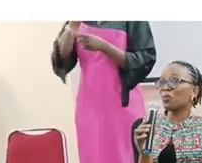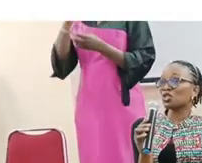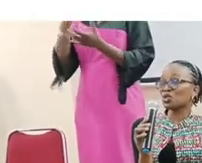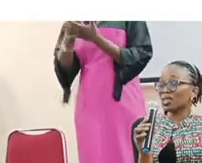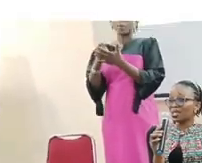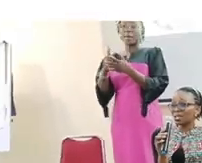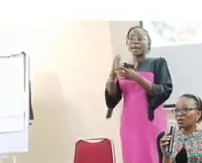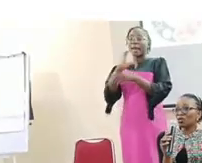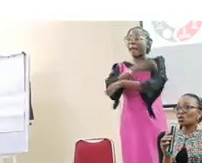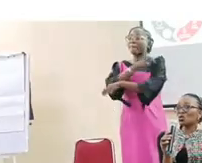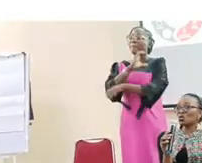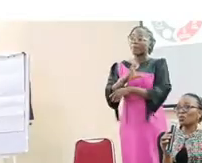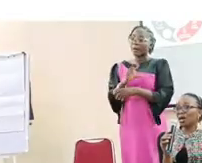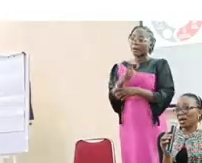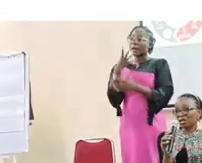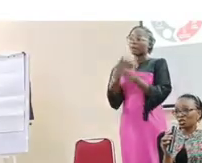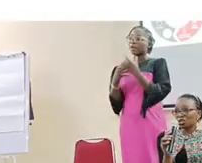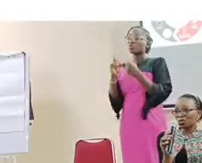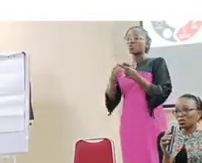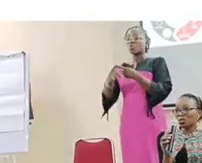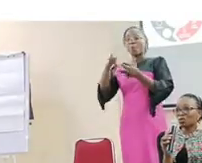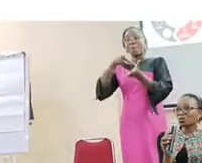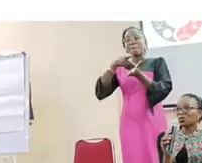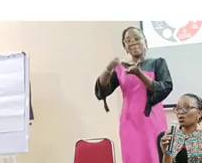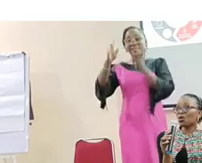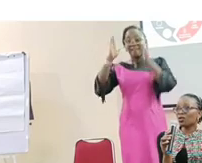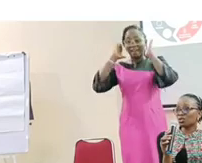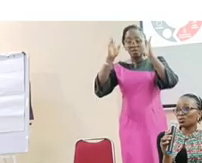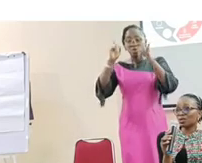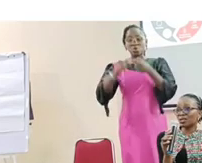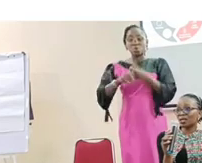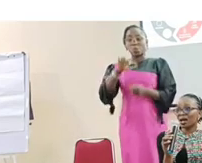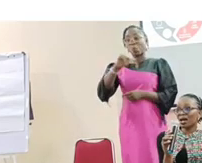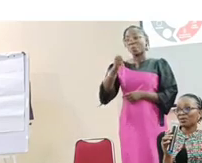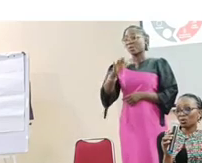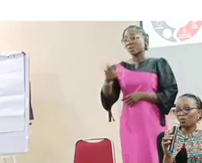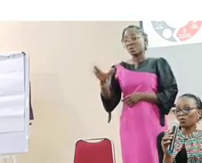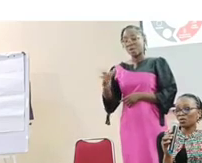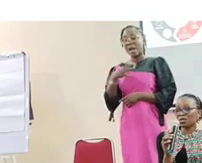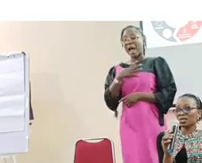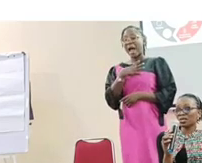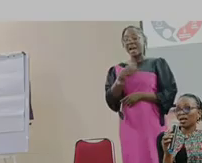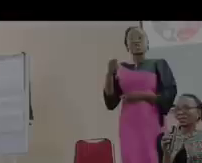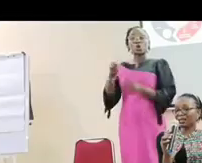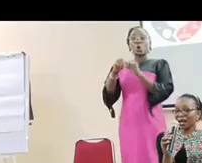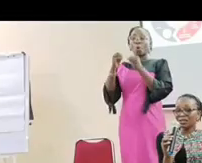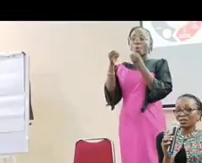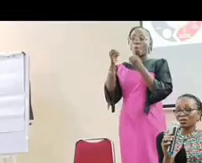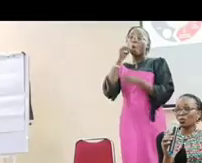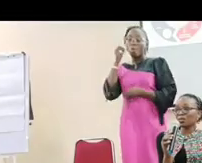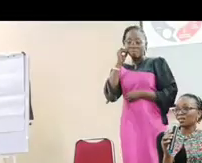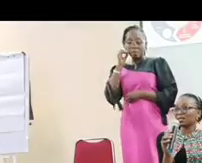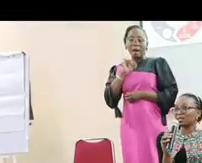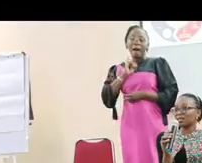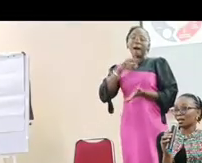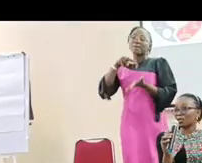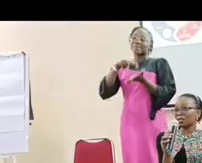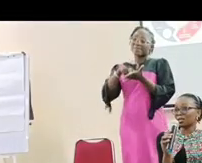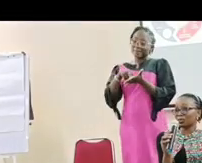deprived of the opportunity to also pay attention to the other children and the old front. Stand